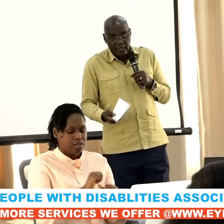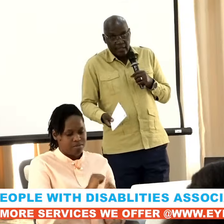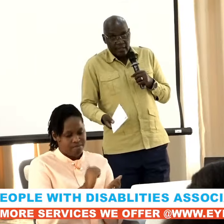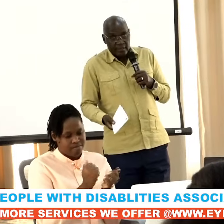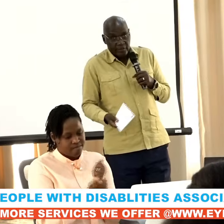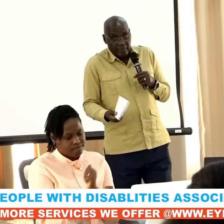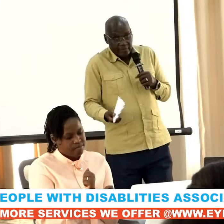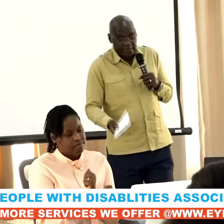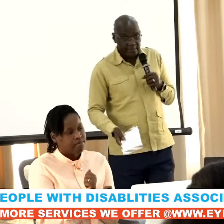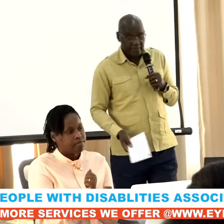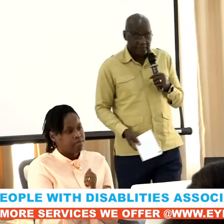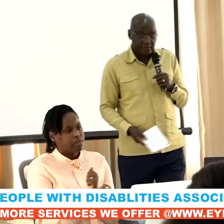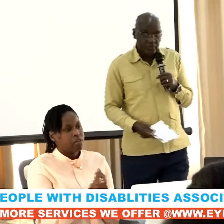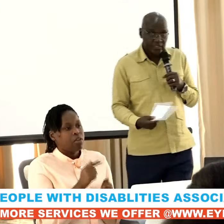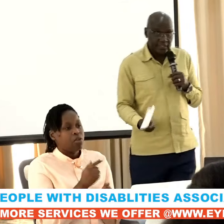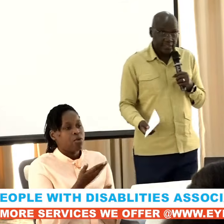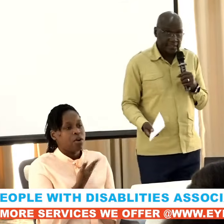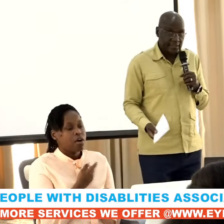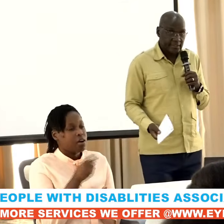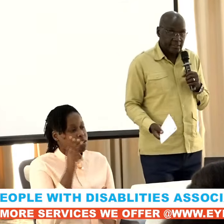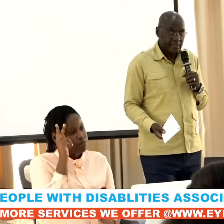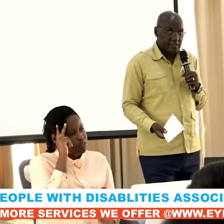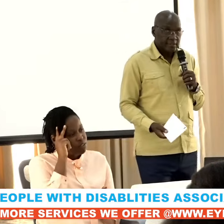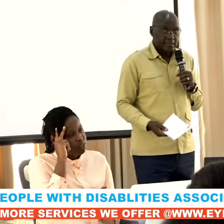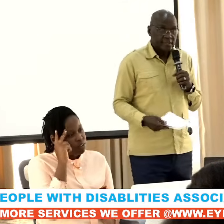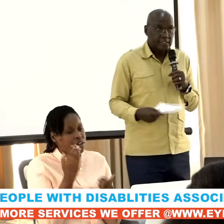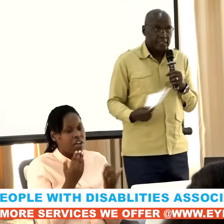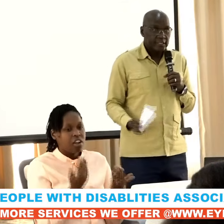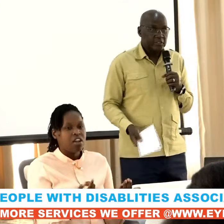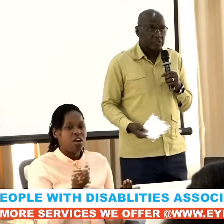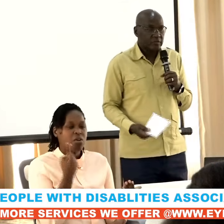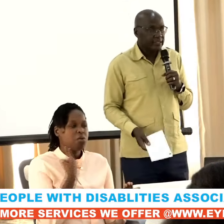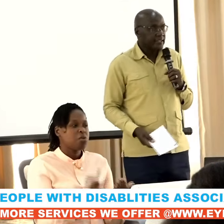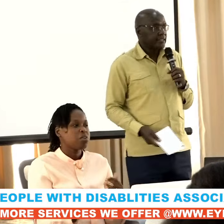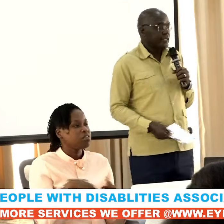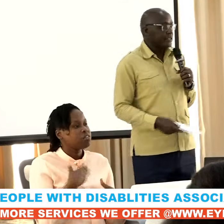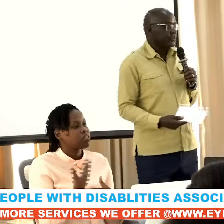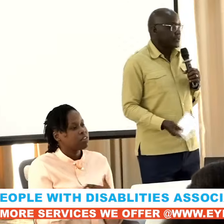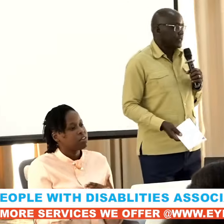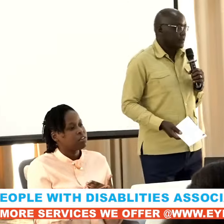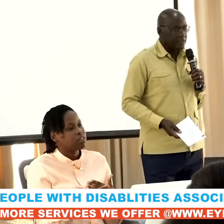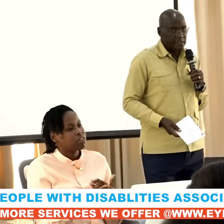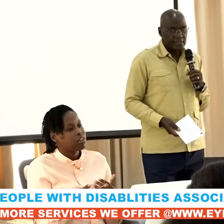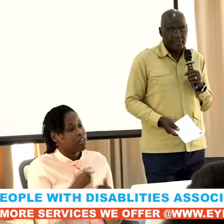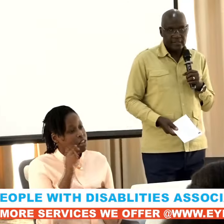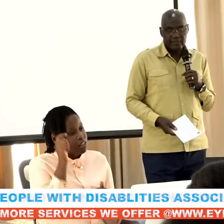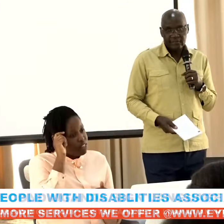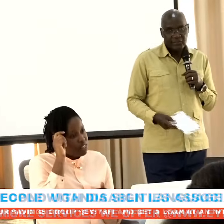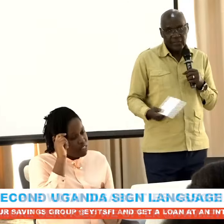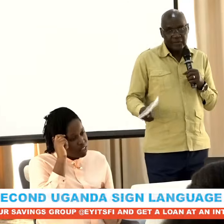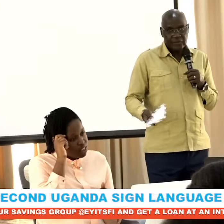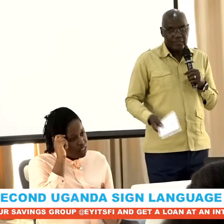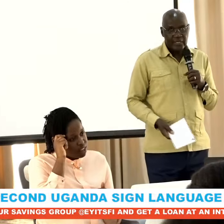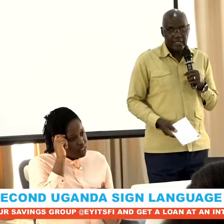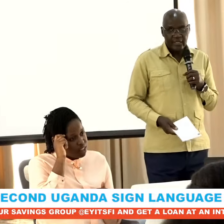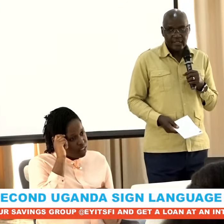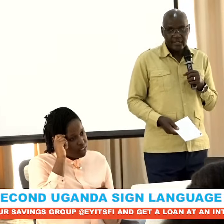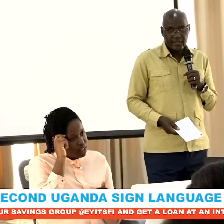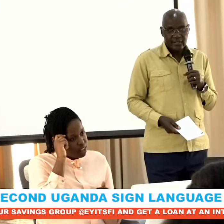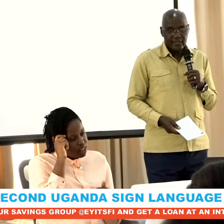Yeah, you have a skill. What next? Sit strategically in order to be seen. Go out